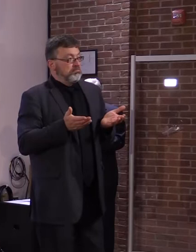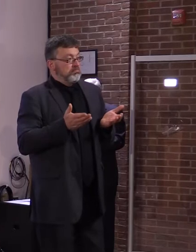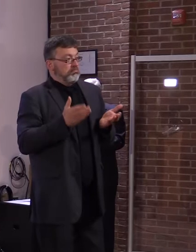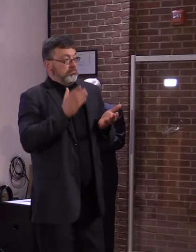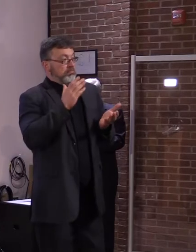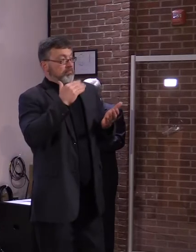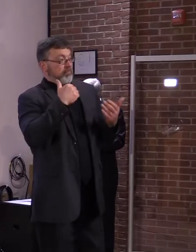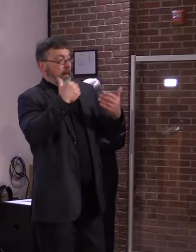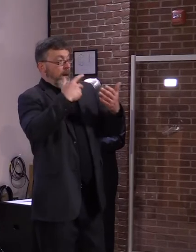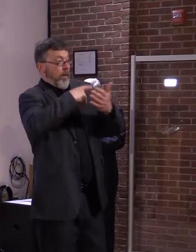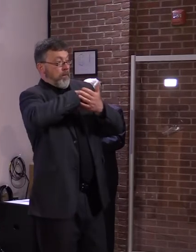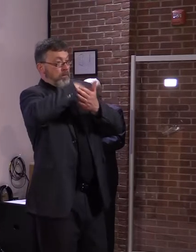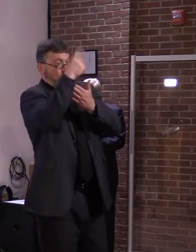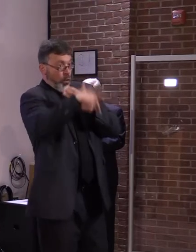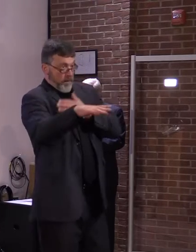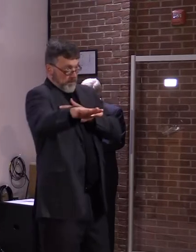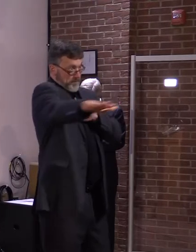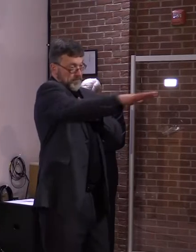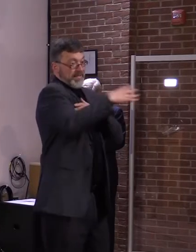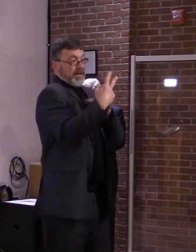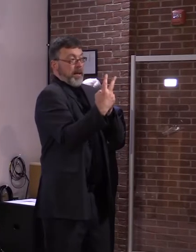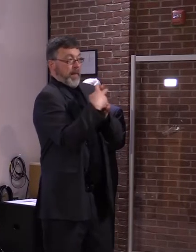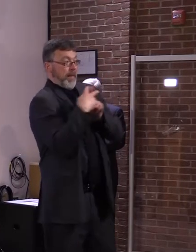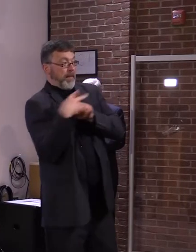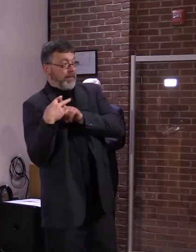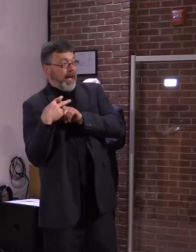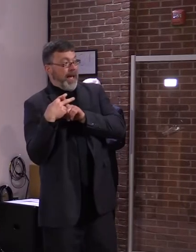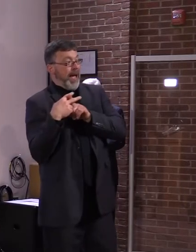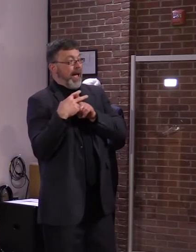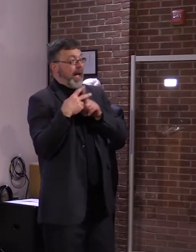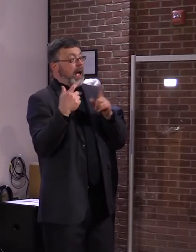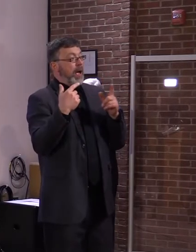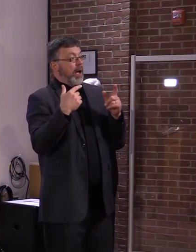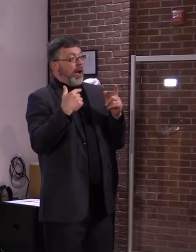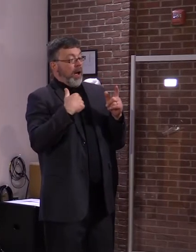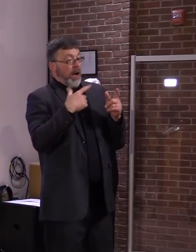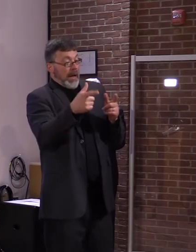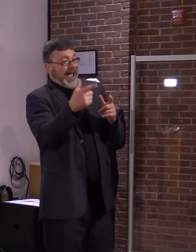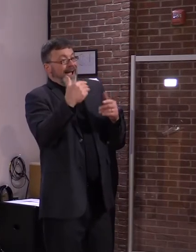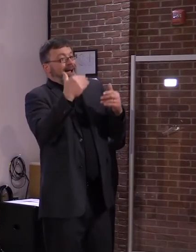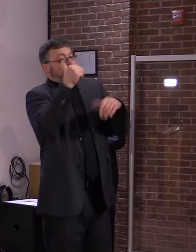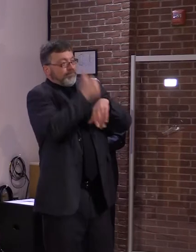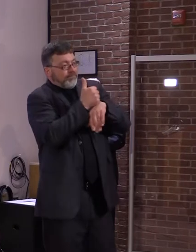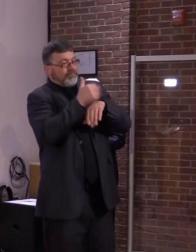in an estimate of how many children and youth they could serve across the course of the summer.